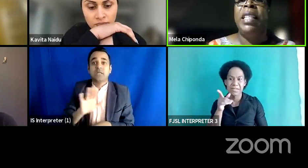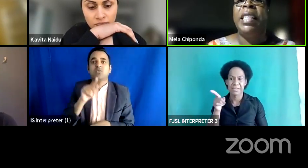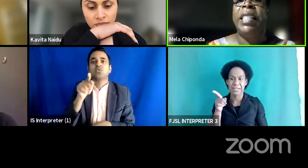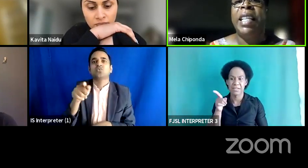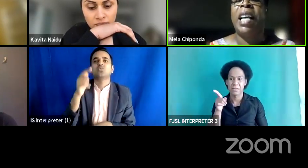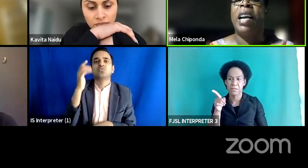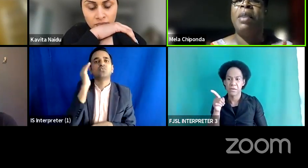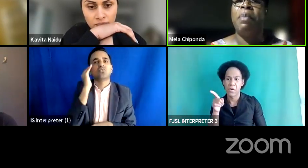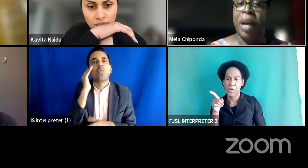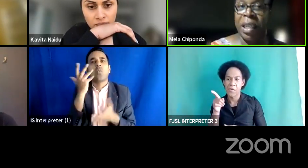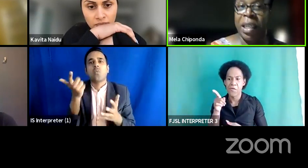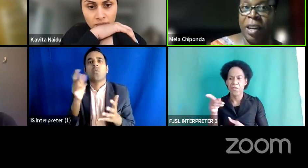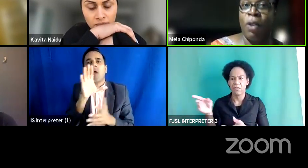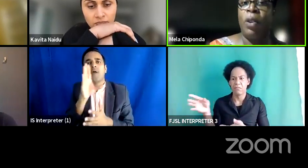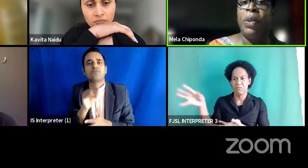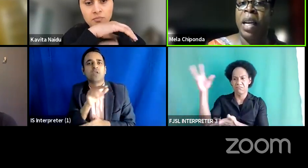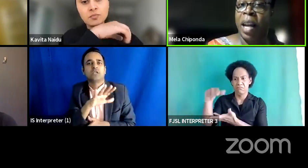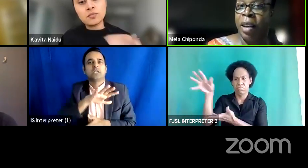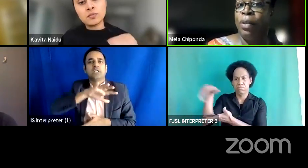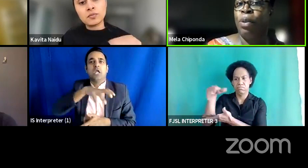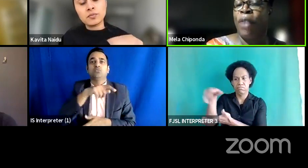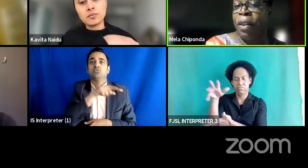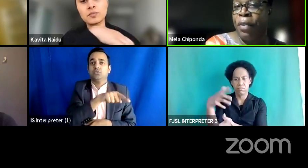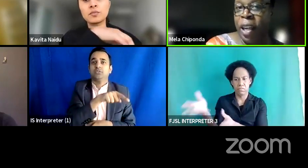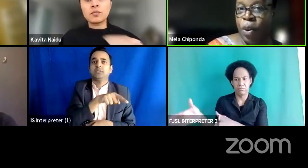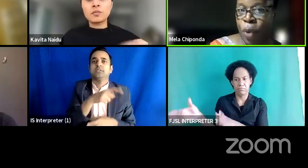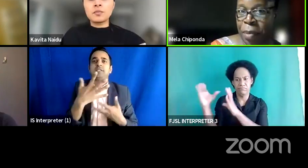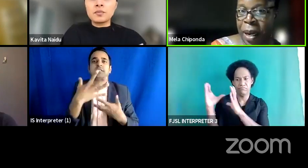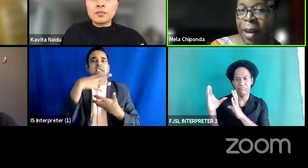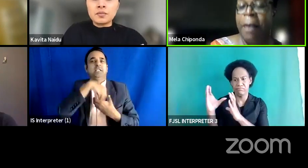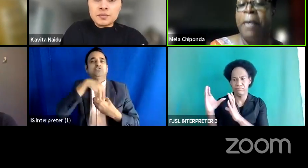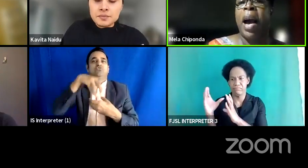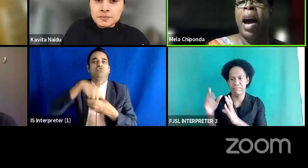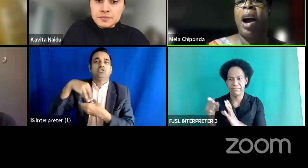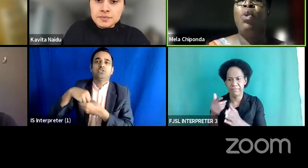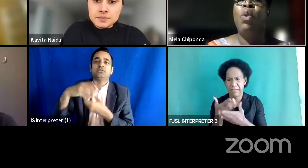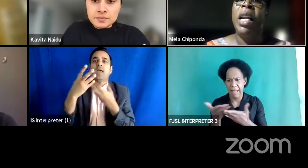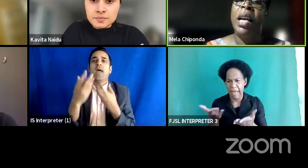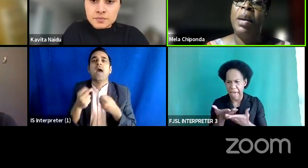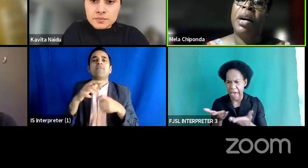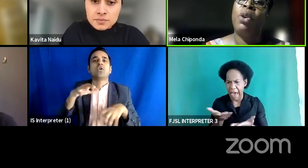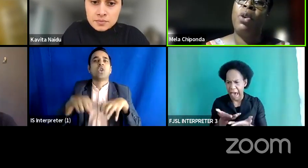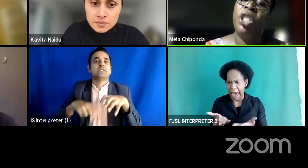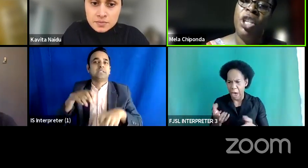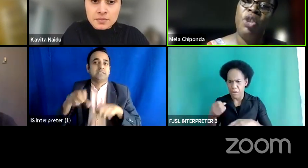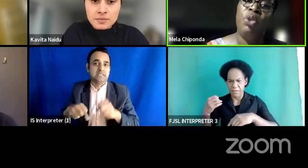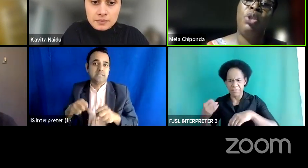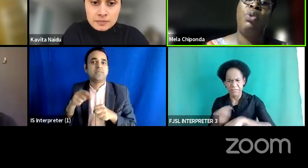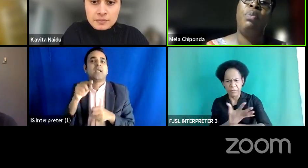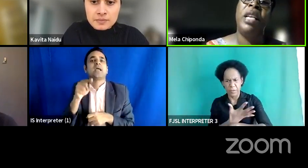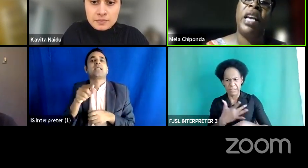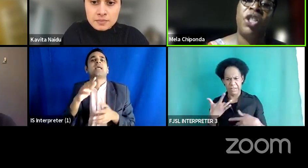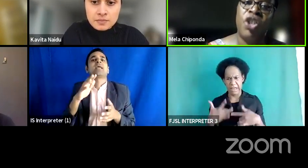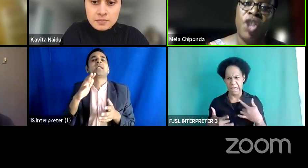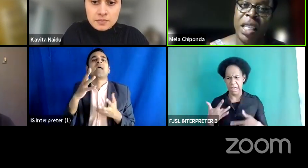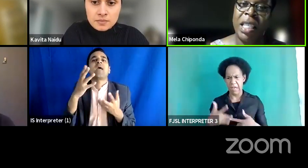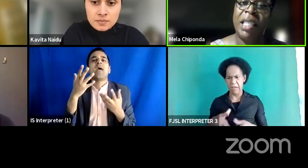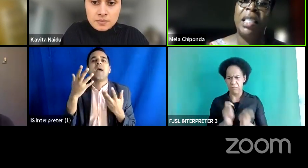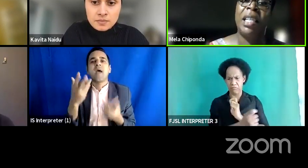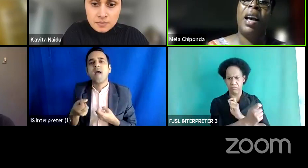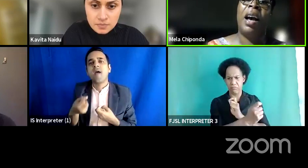how these debts are impacting on the lives of African women, how labor continues to